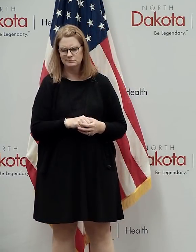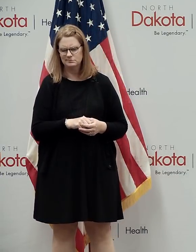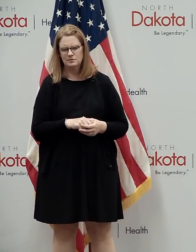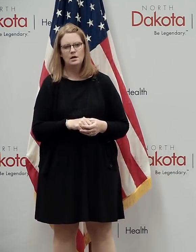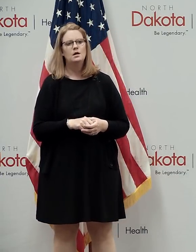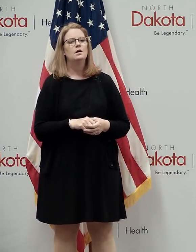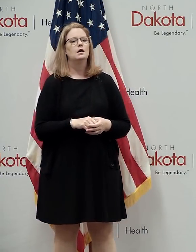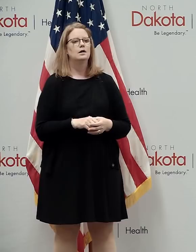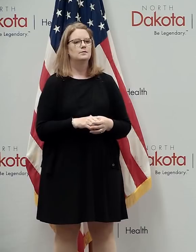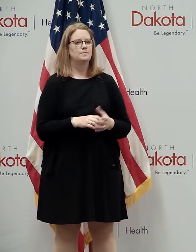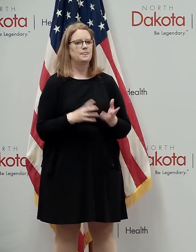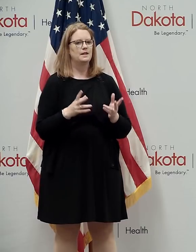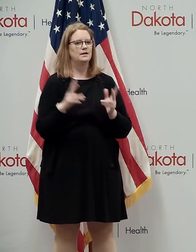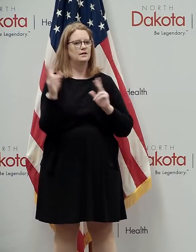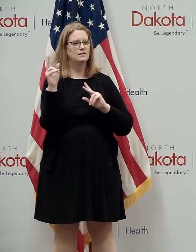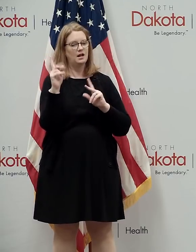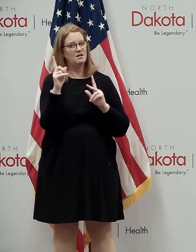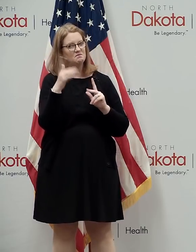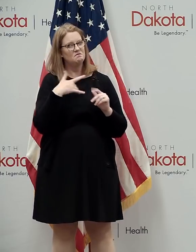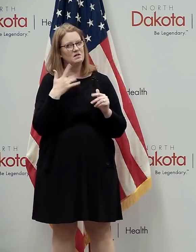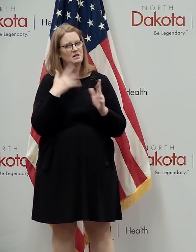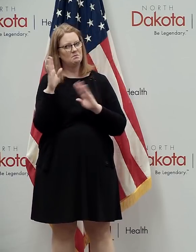do think, and people are acting responsibly.